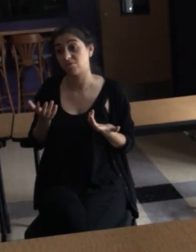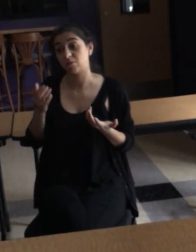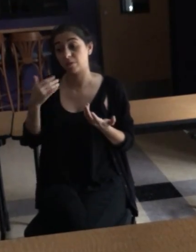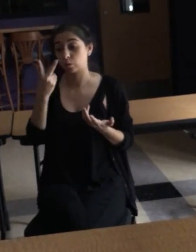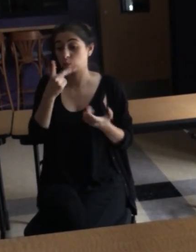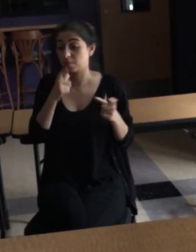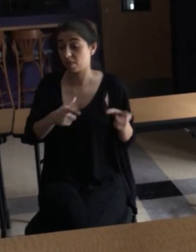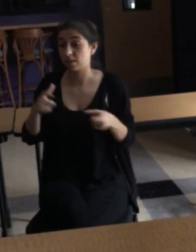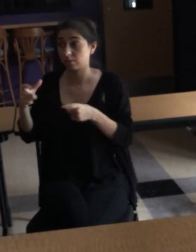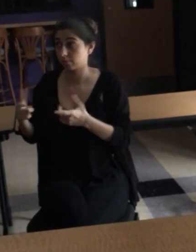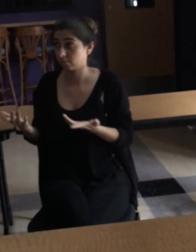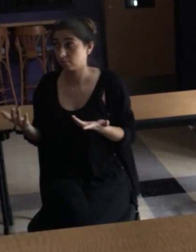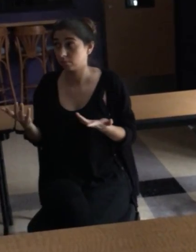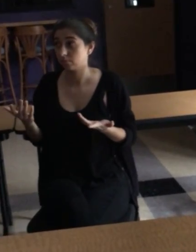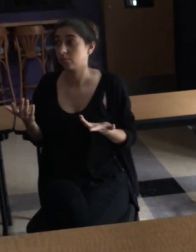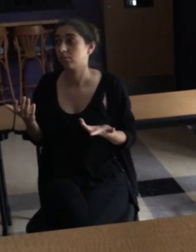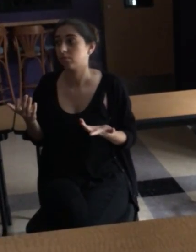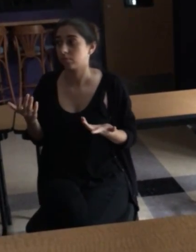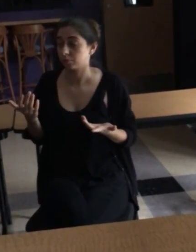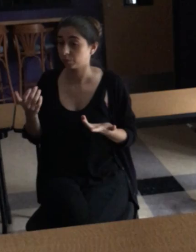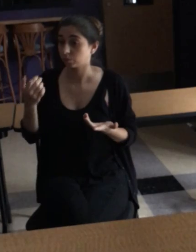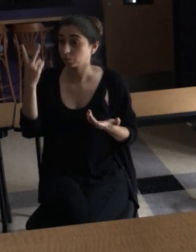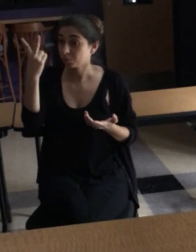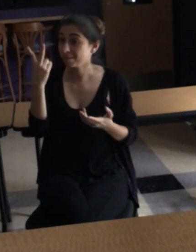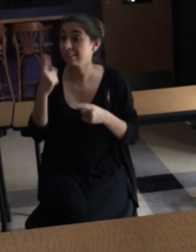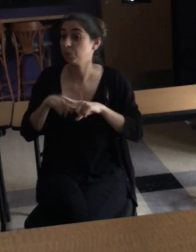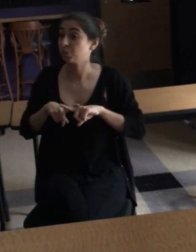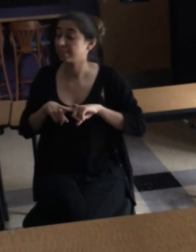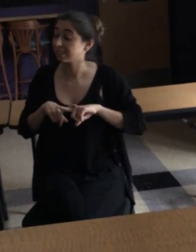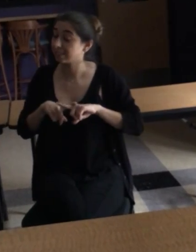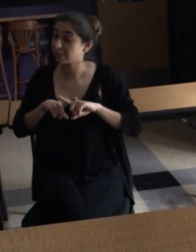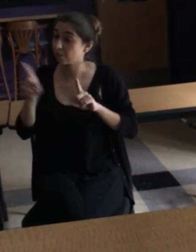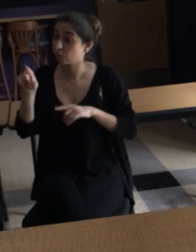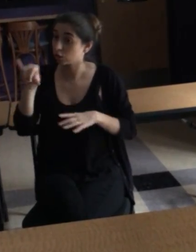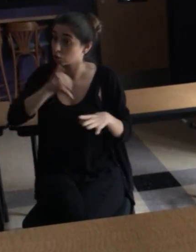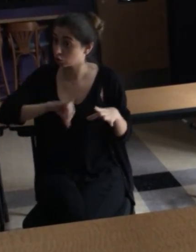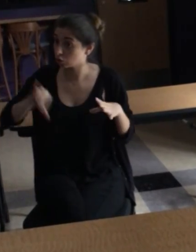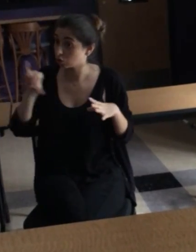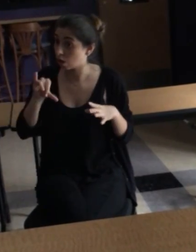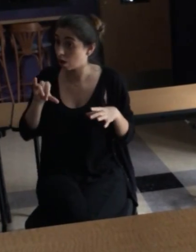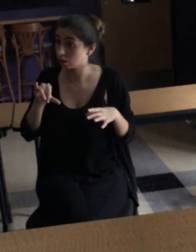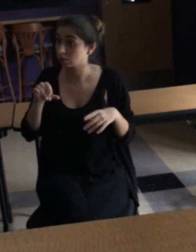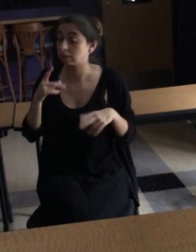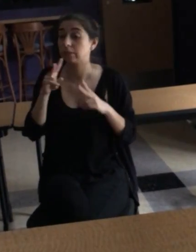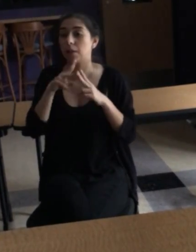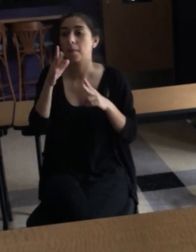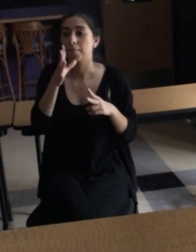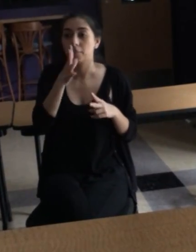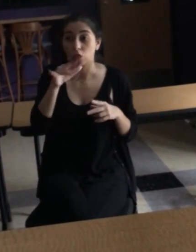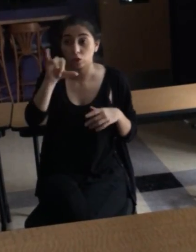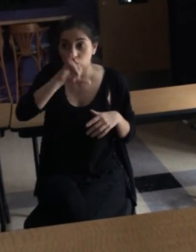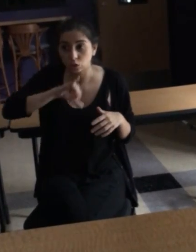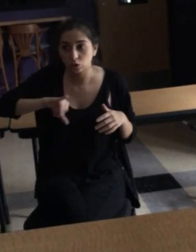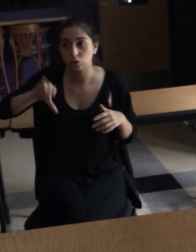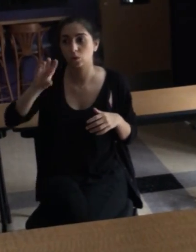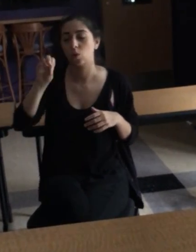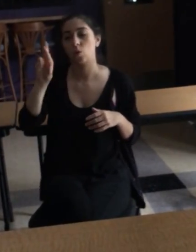plates, 2 different sauces, either mother sauces and derivatives, or an